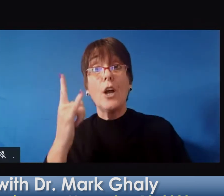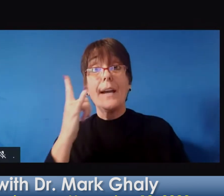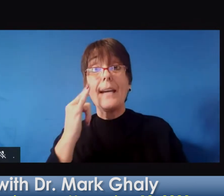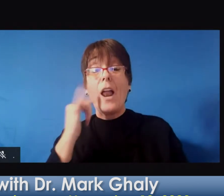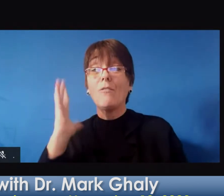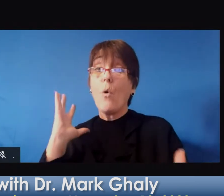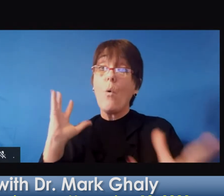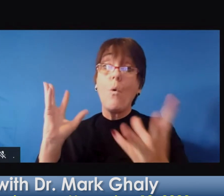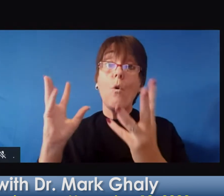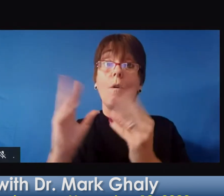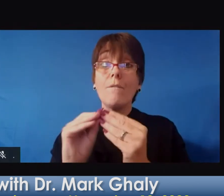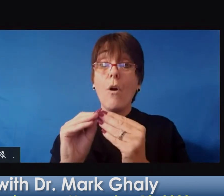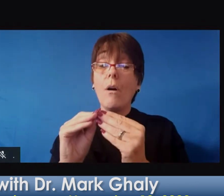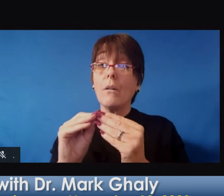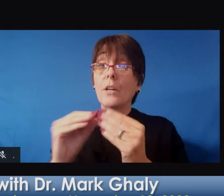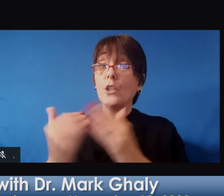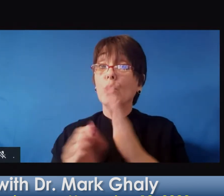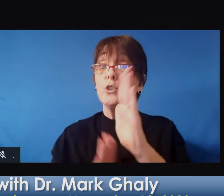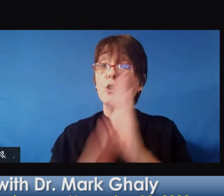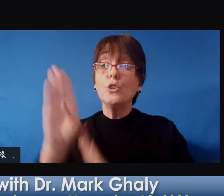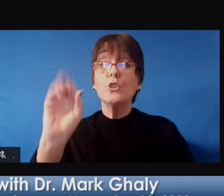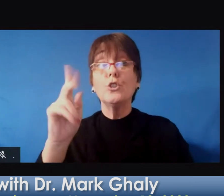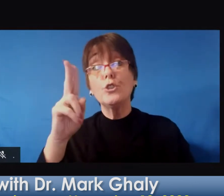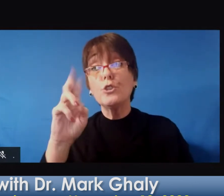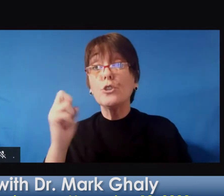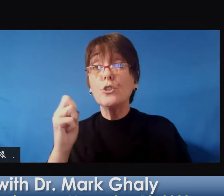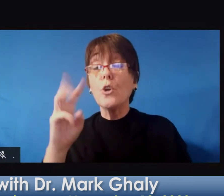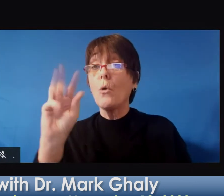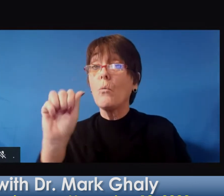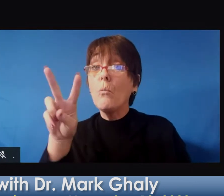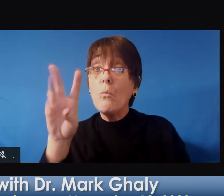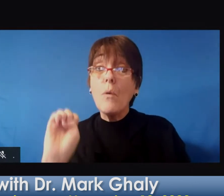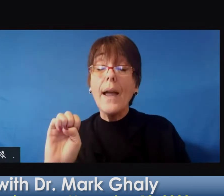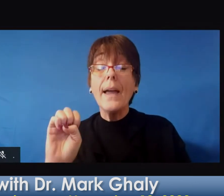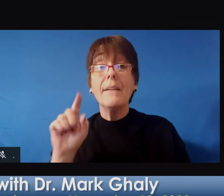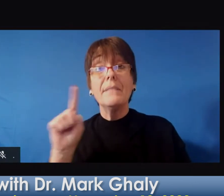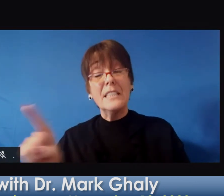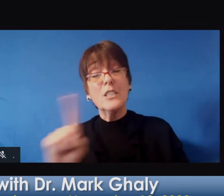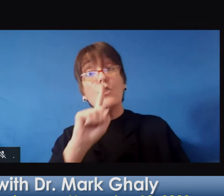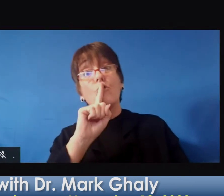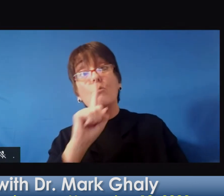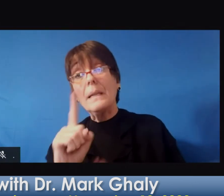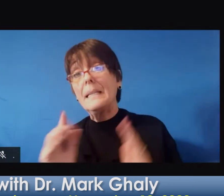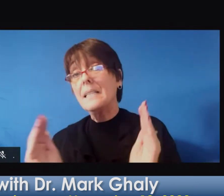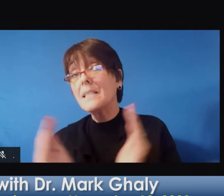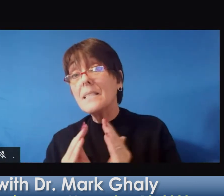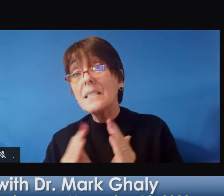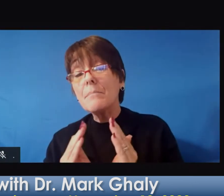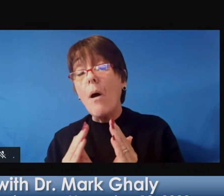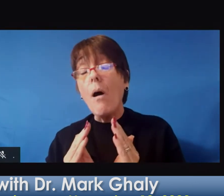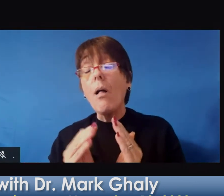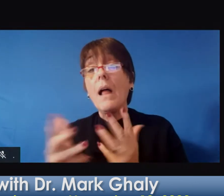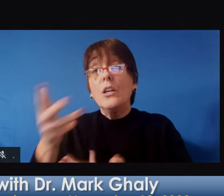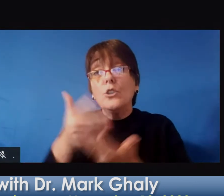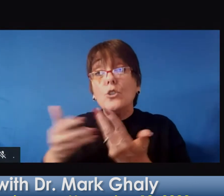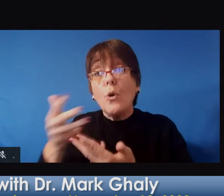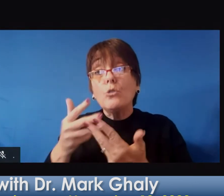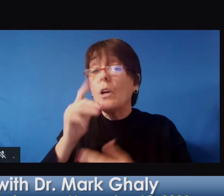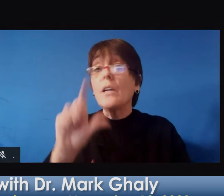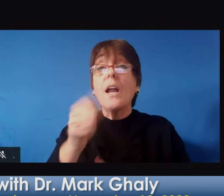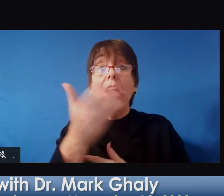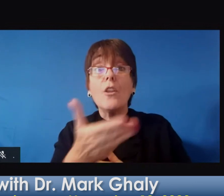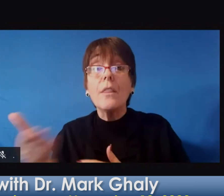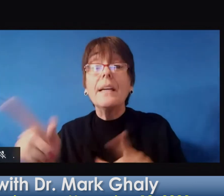overall being in a new surge or a new wave? Are the main drivers of this surge really small social gatherings and not other things